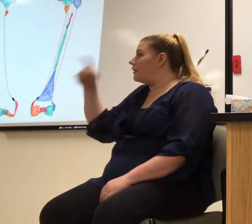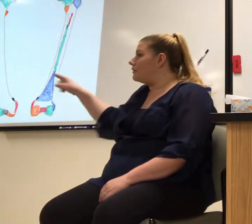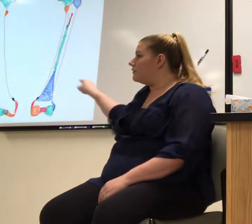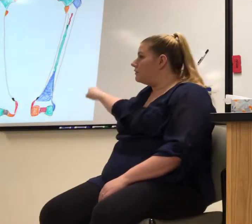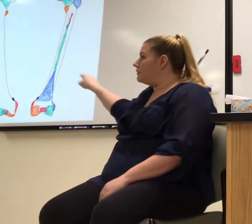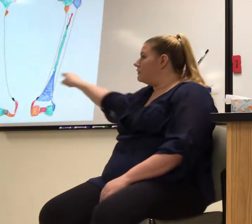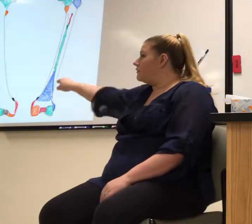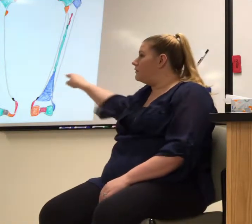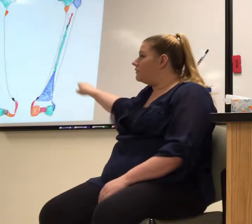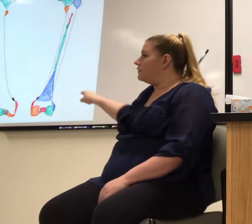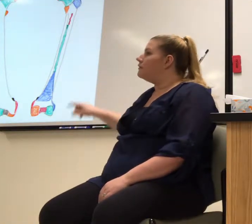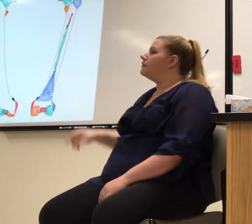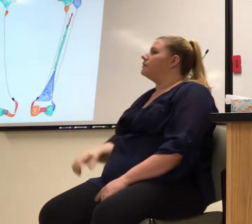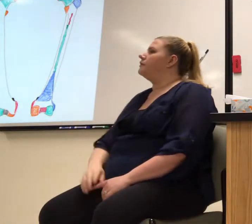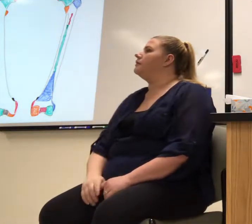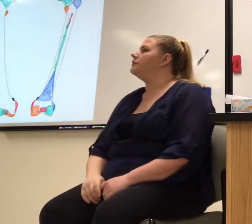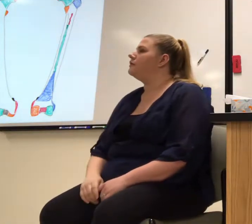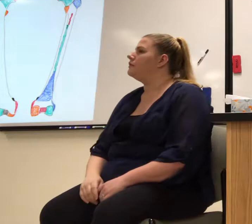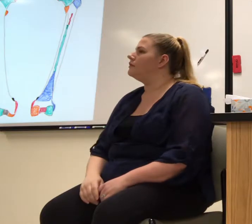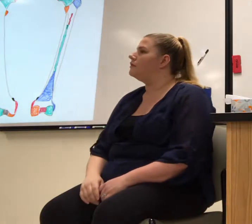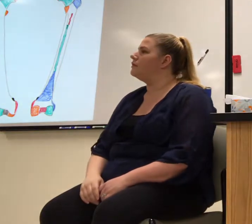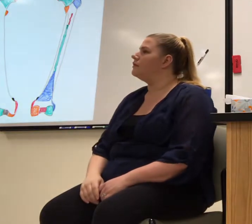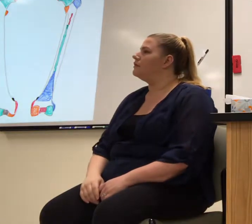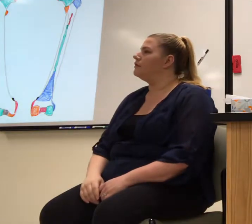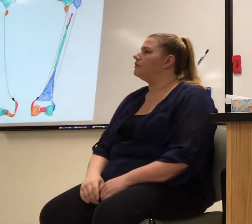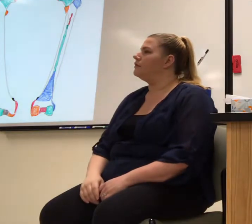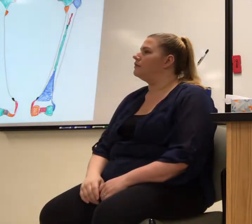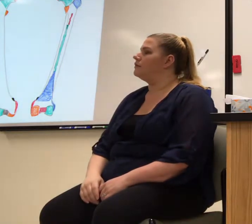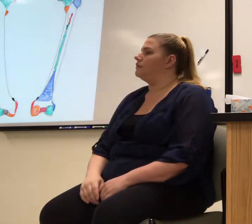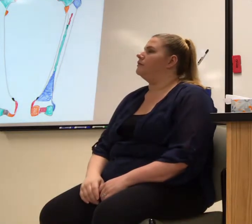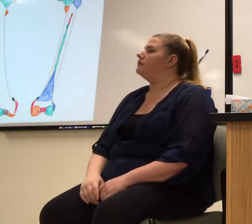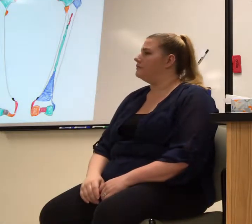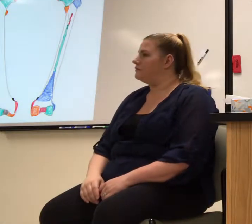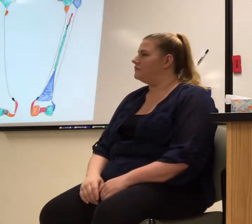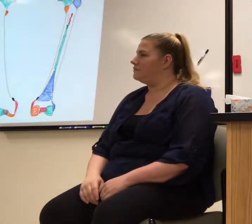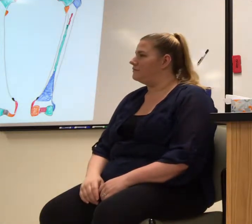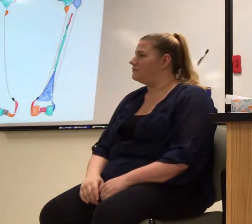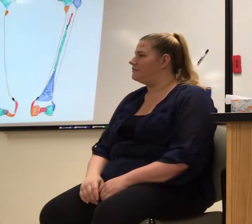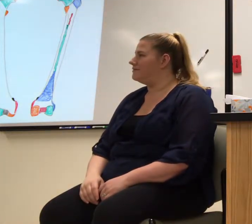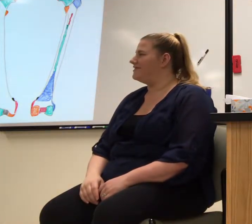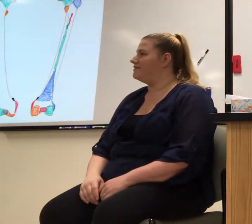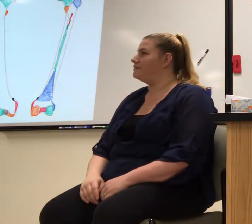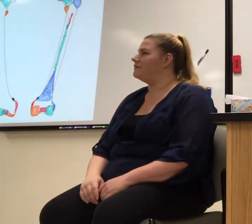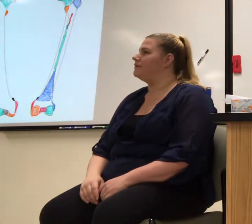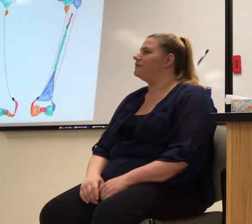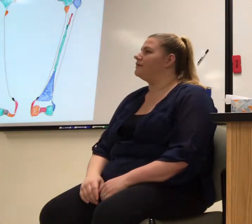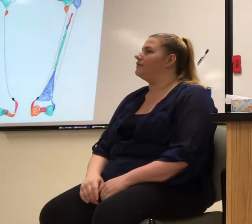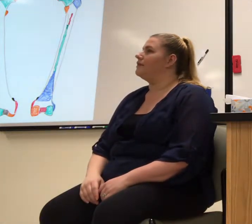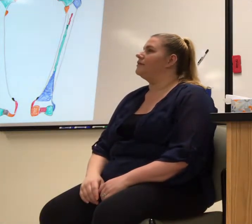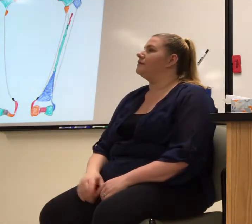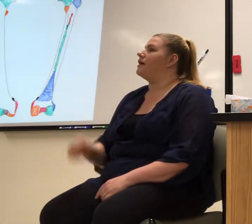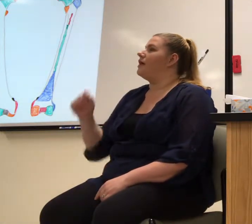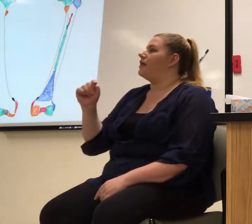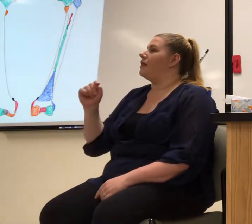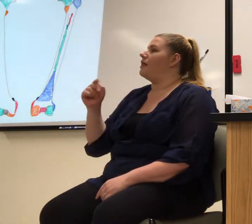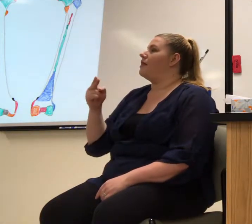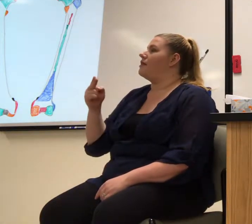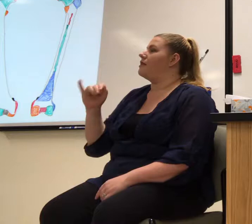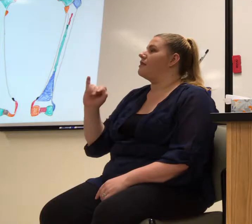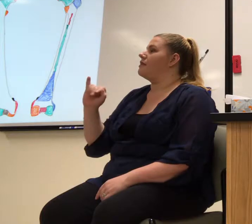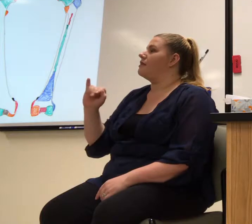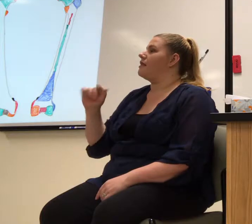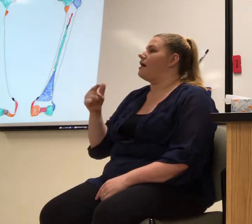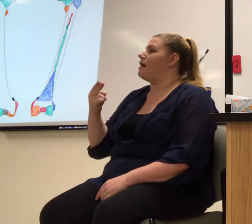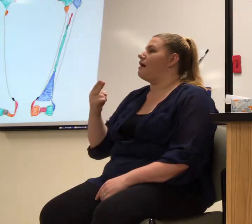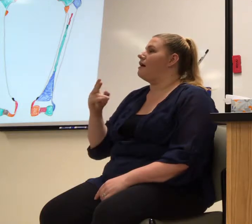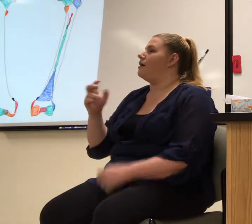and that concludes femur. But the thigh bone is connected to the leg bone, right? So we got to talk about